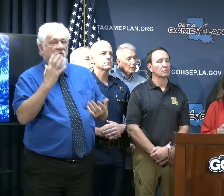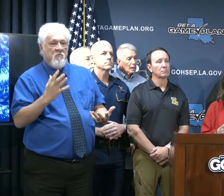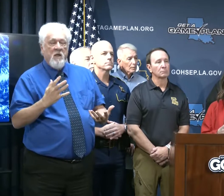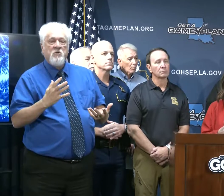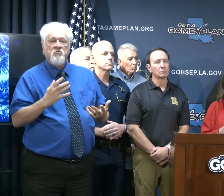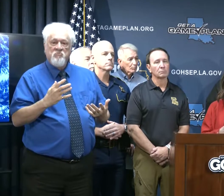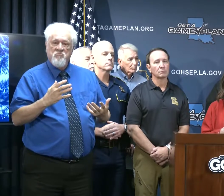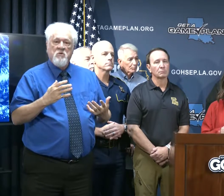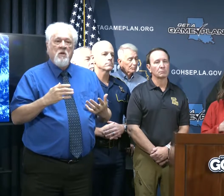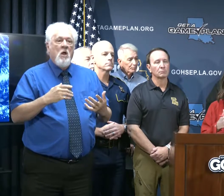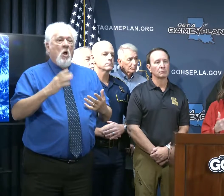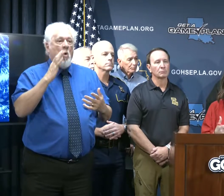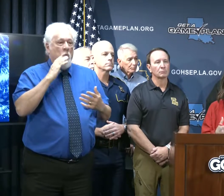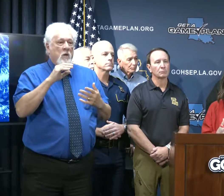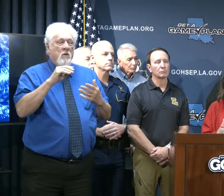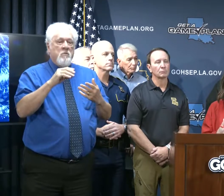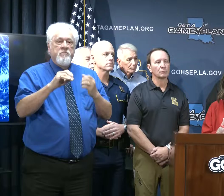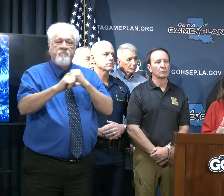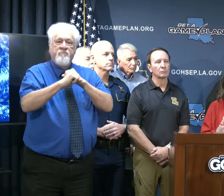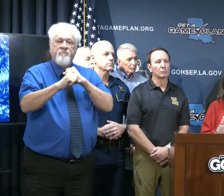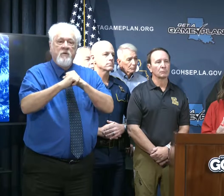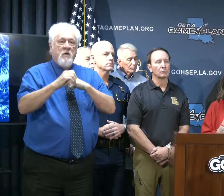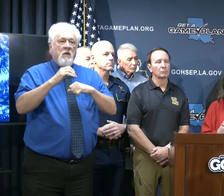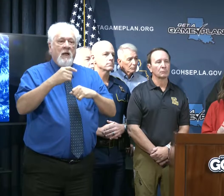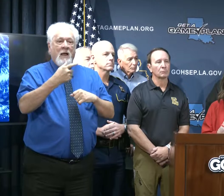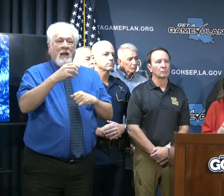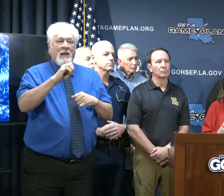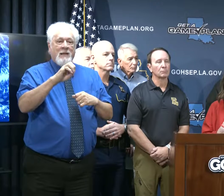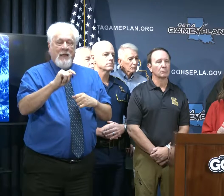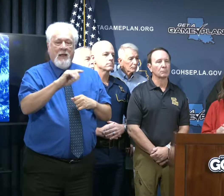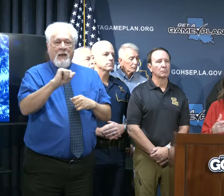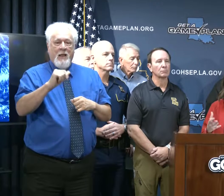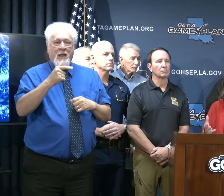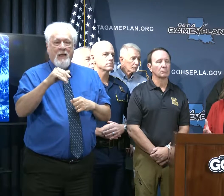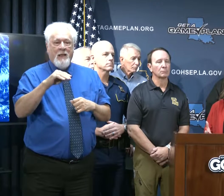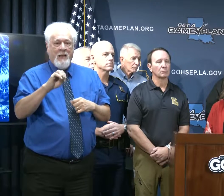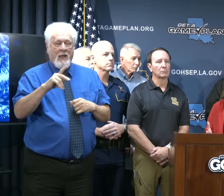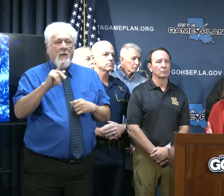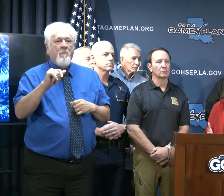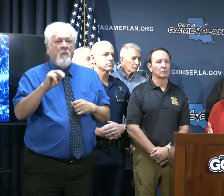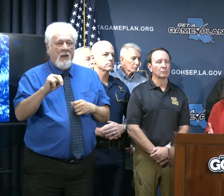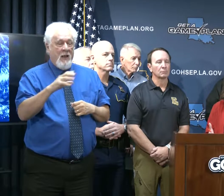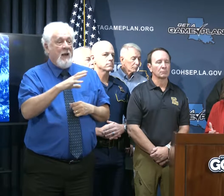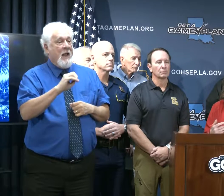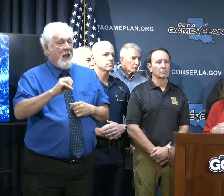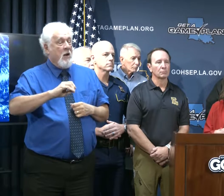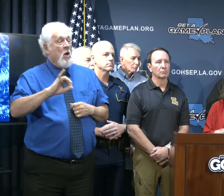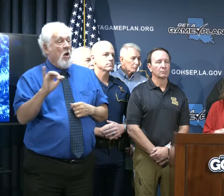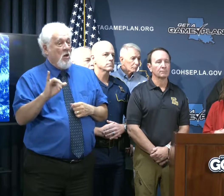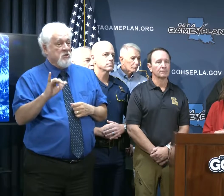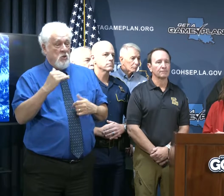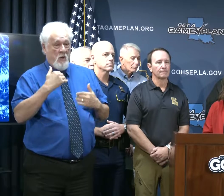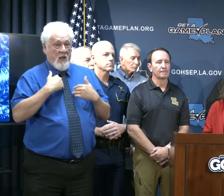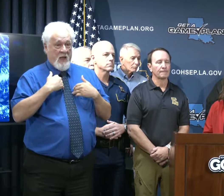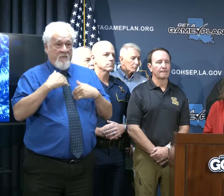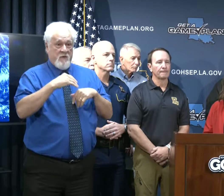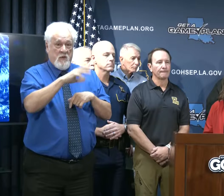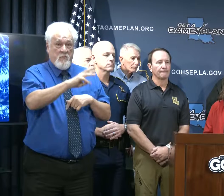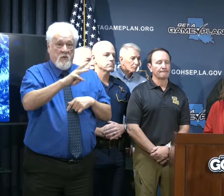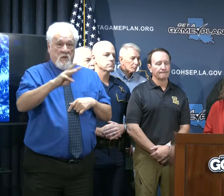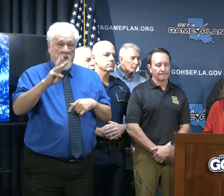detailed information. We're going to put it out on the Get a Game Plan app. We'll also have that information available at our website